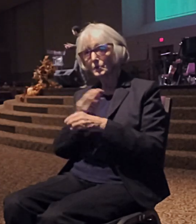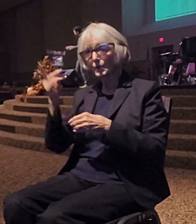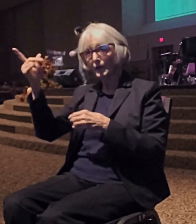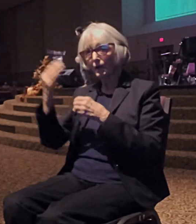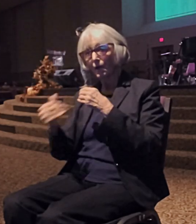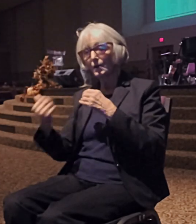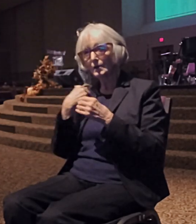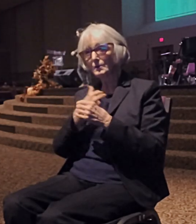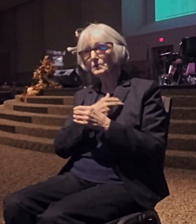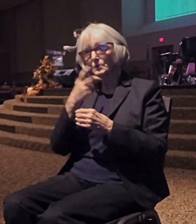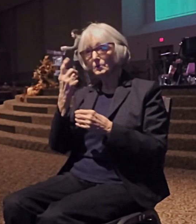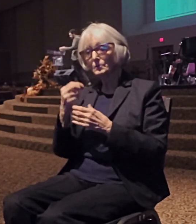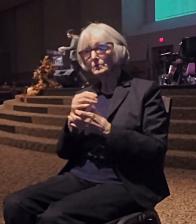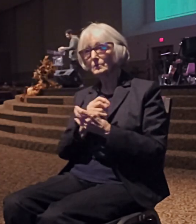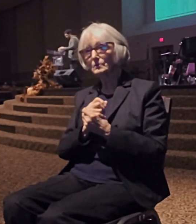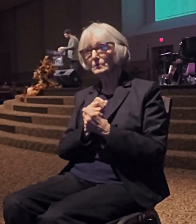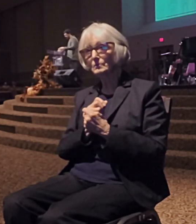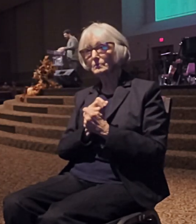Now, earlier I told you,